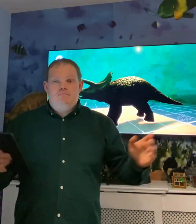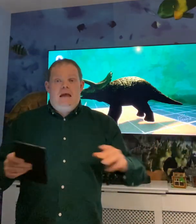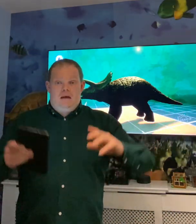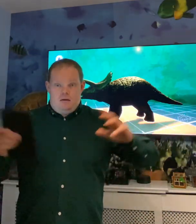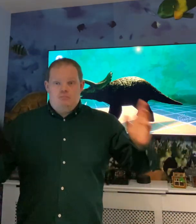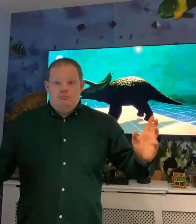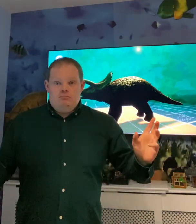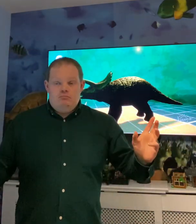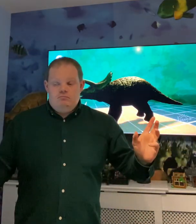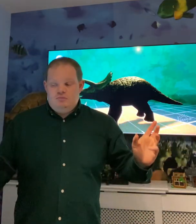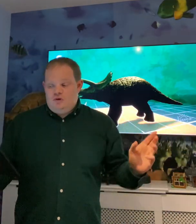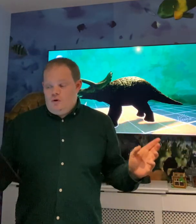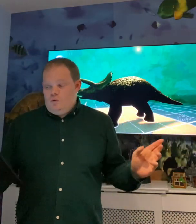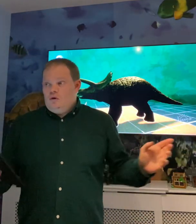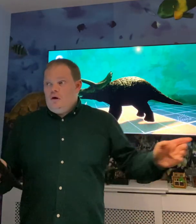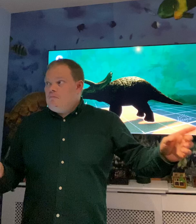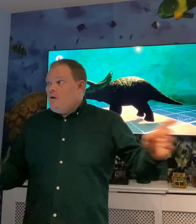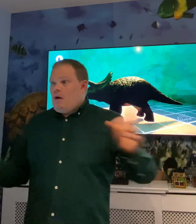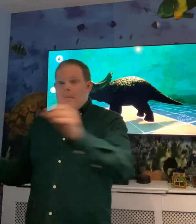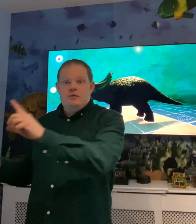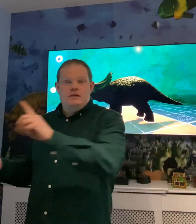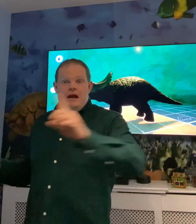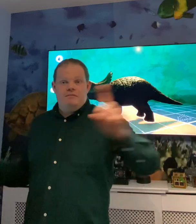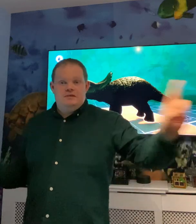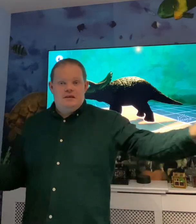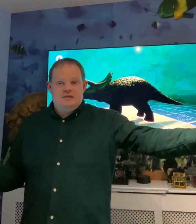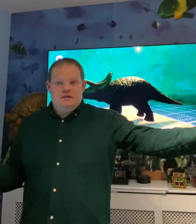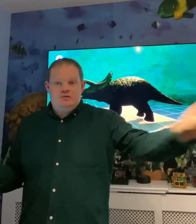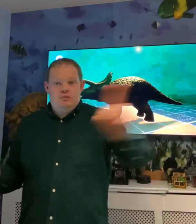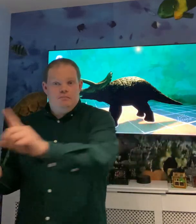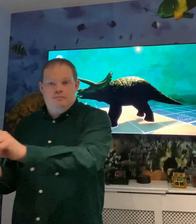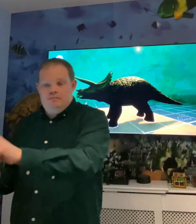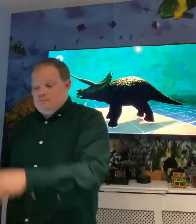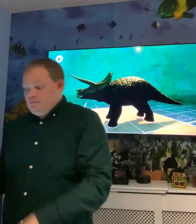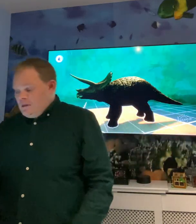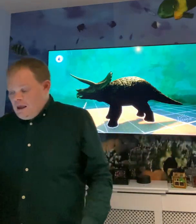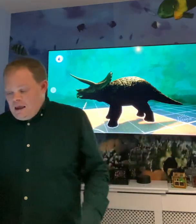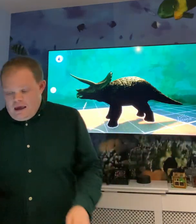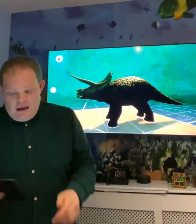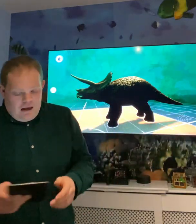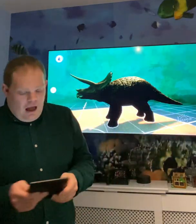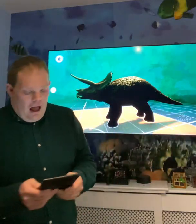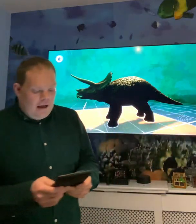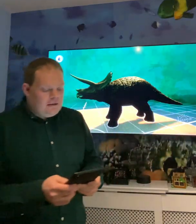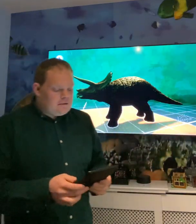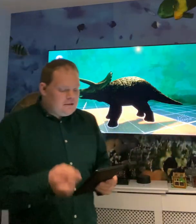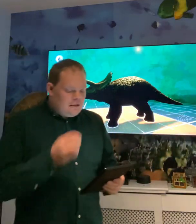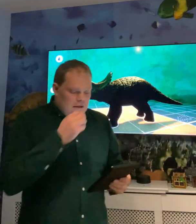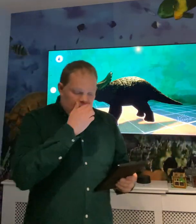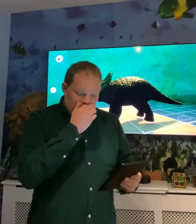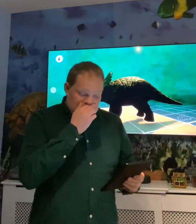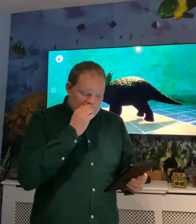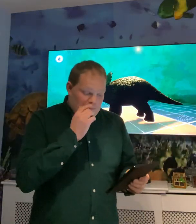big. So about, say, half the size of this room. In height, it is